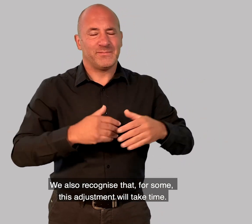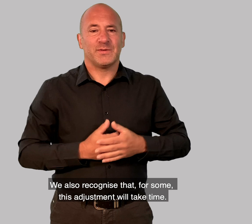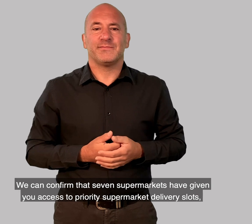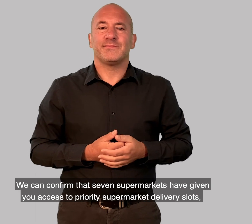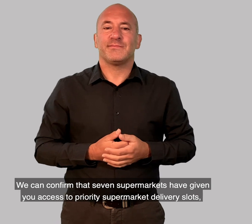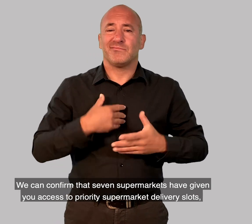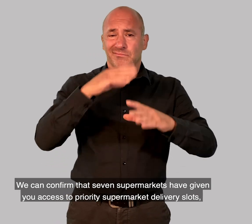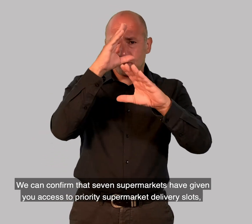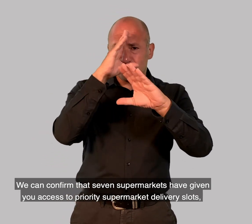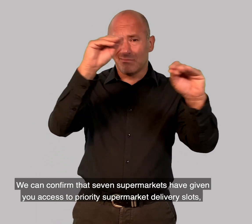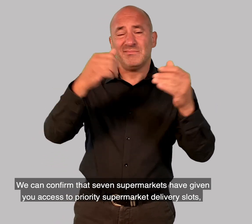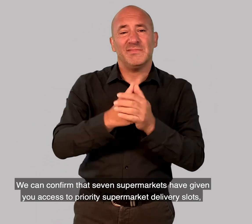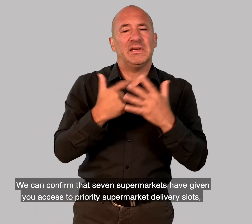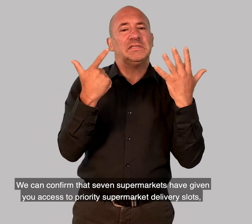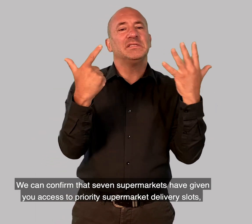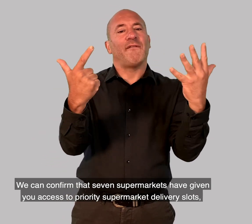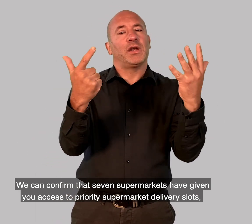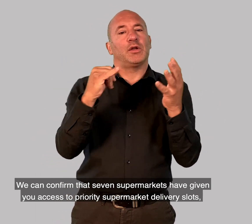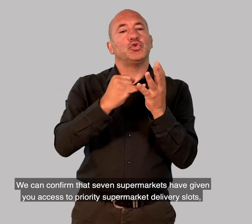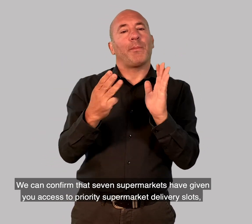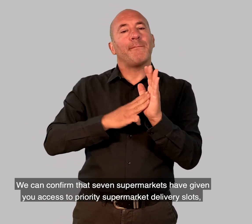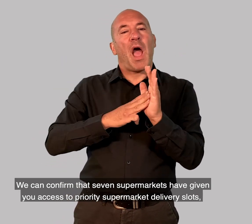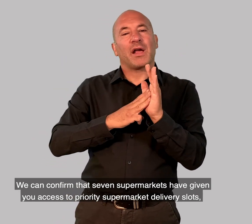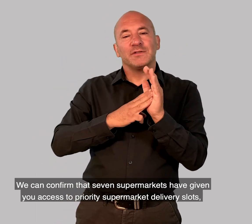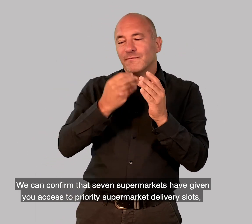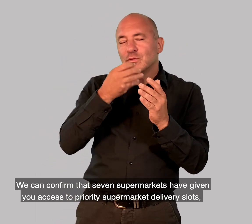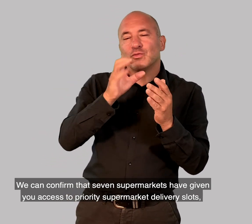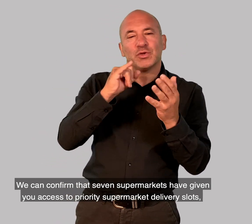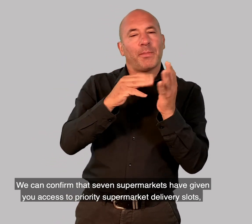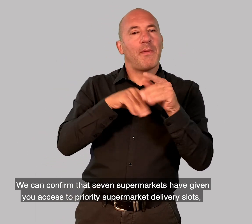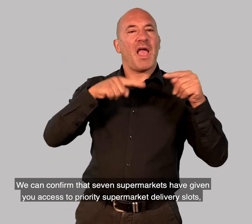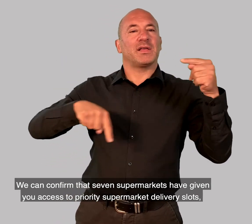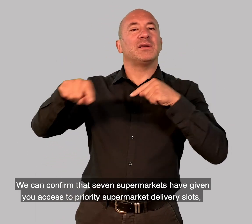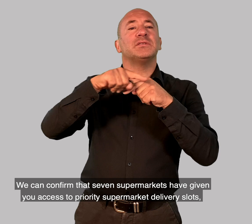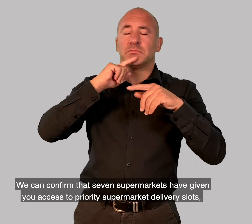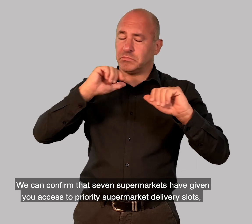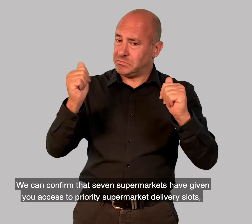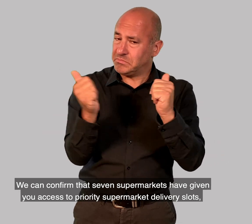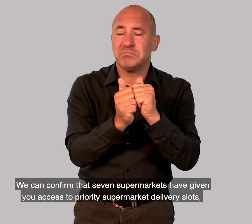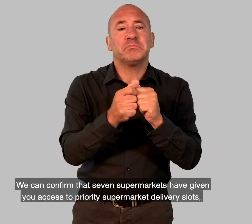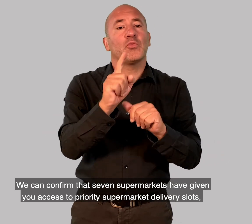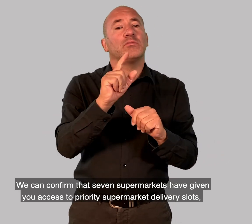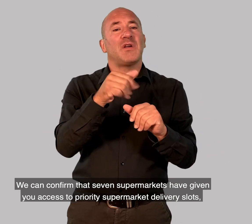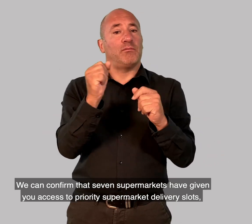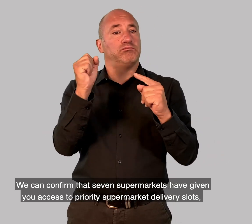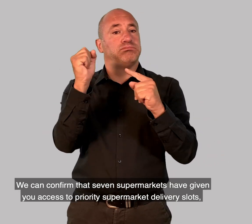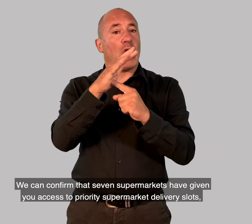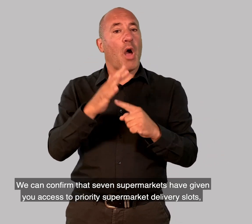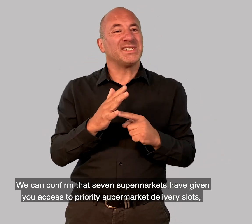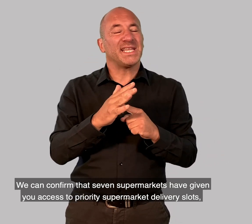can confirm that 7 supermarkets have given you access to priority supermarket delivery slots,